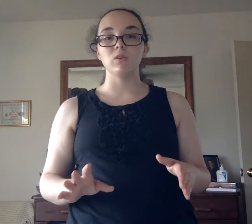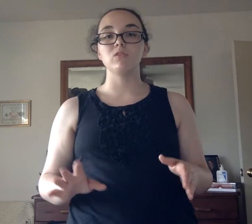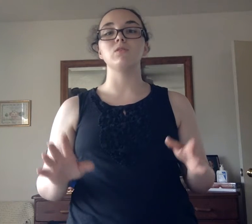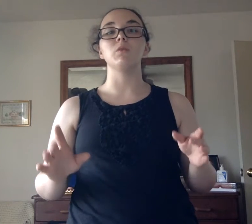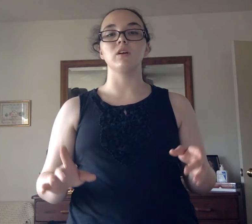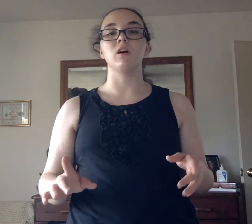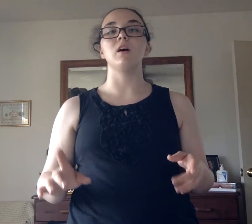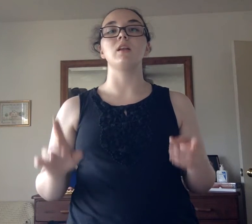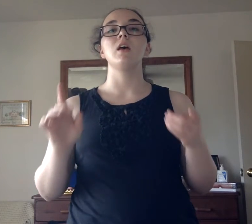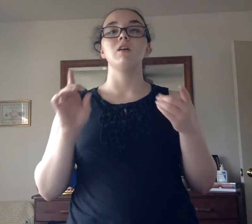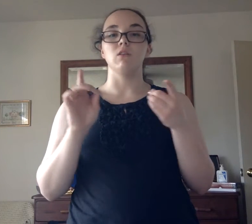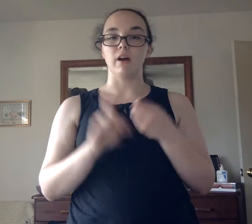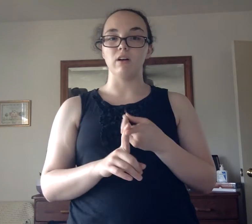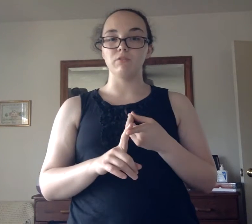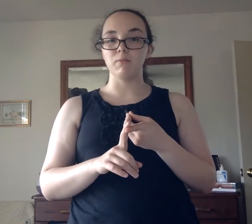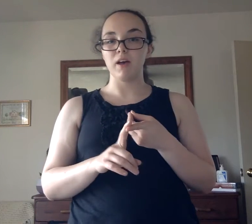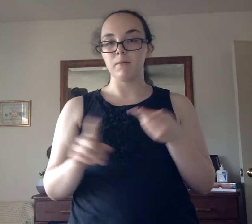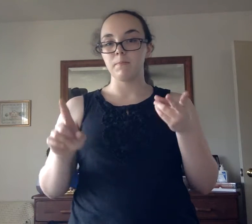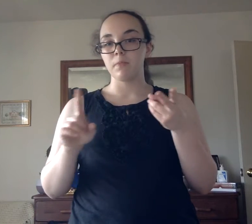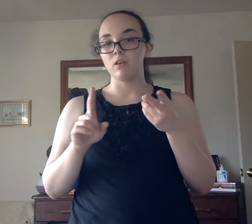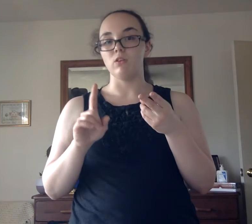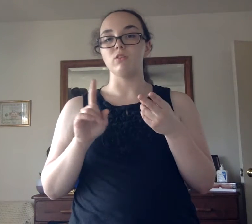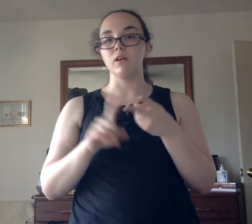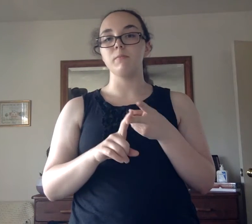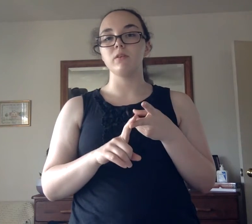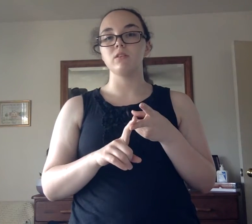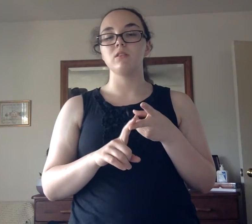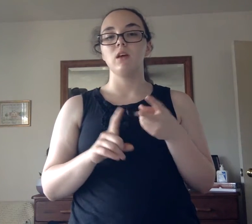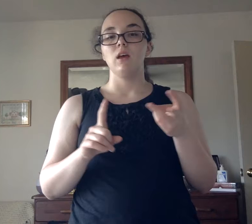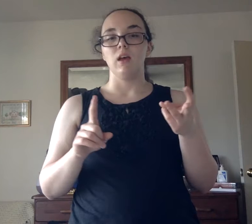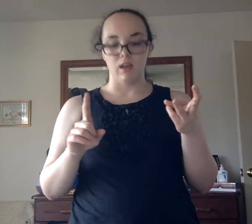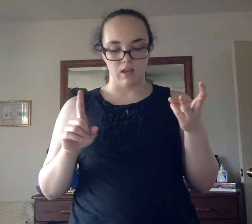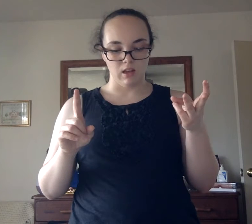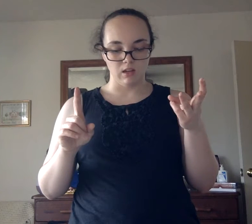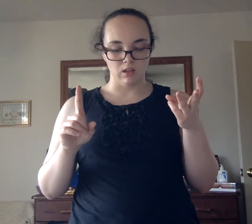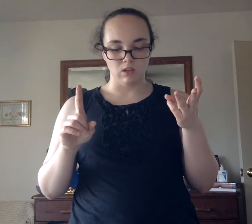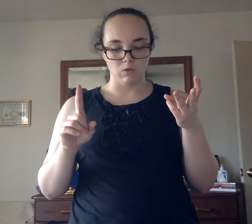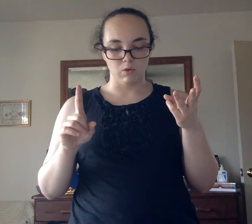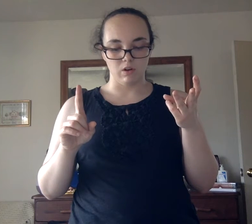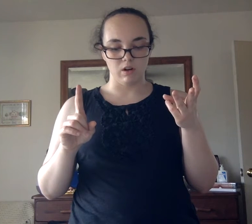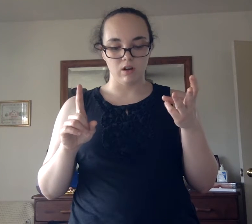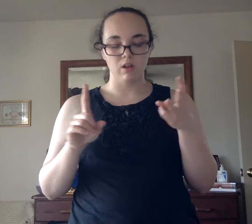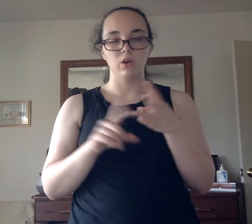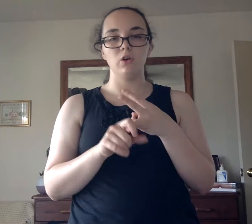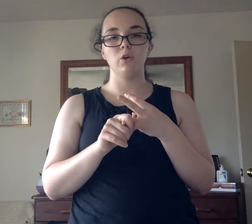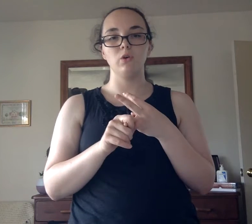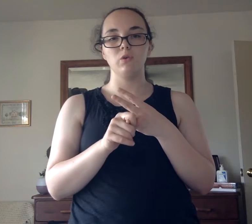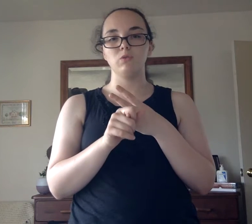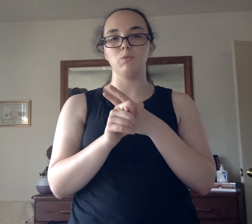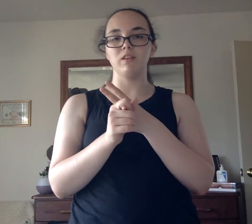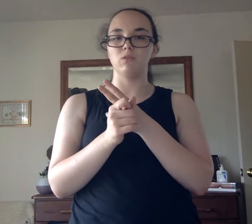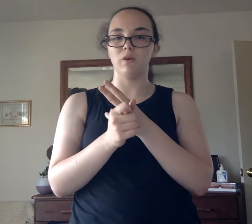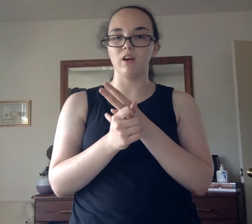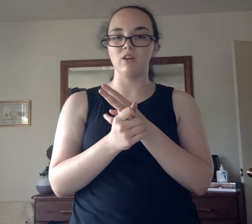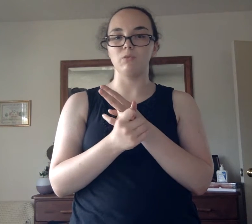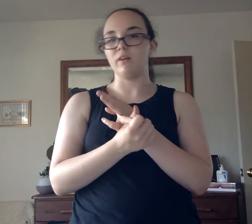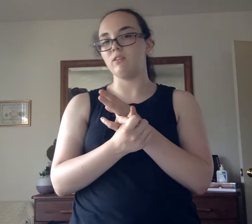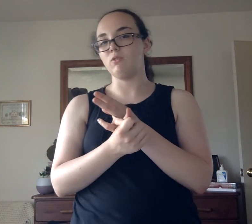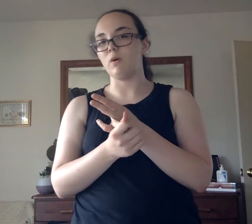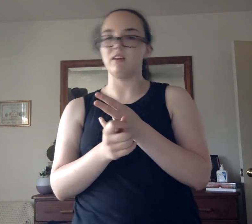Remember to work on your alphabet, your numbers, and your who's, what's, where's, when's, why's,